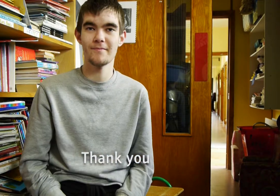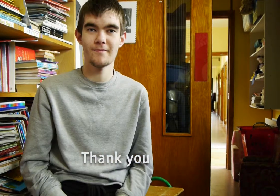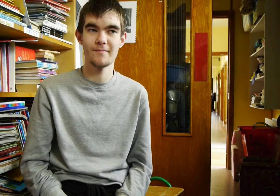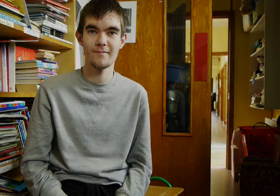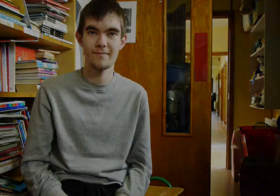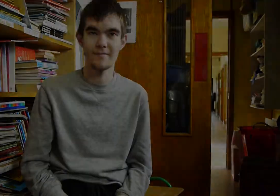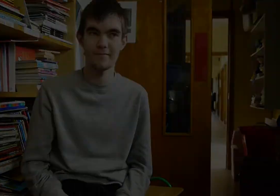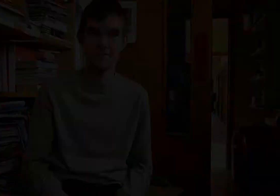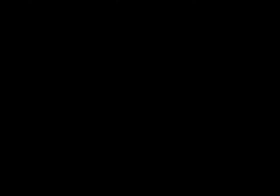Thank you very much.